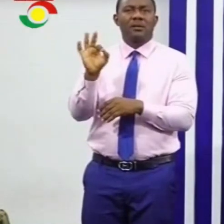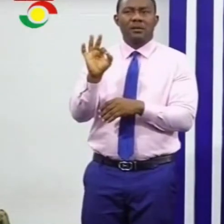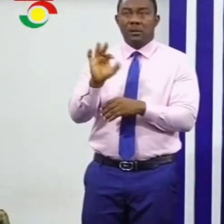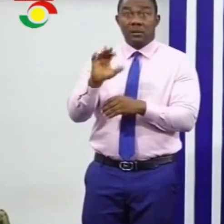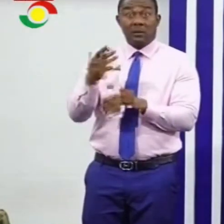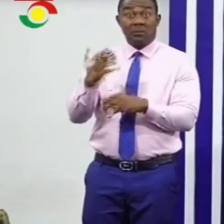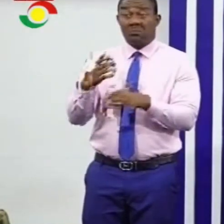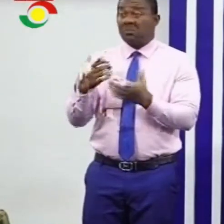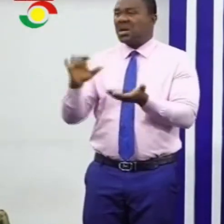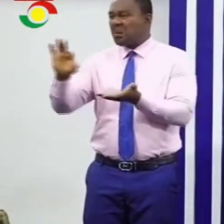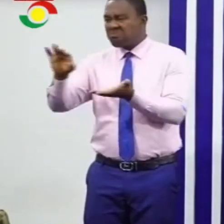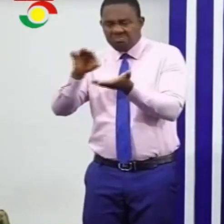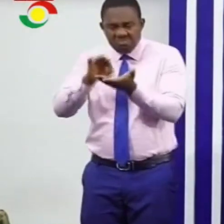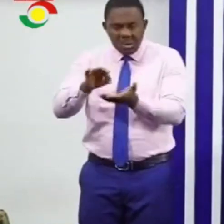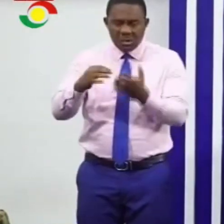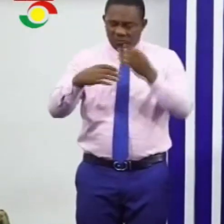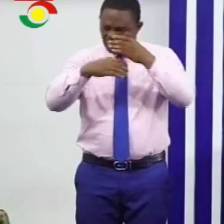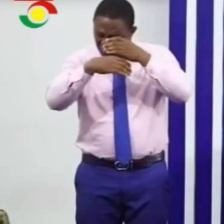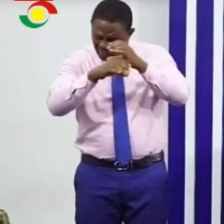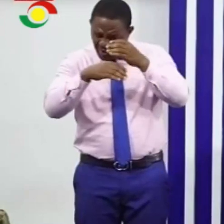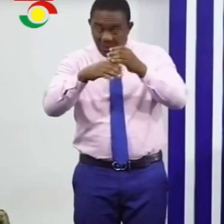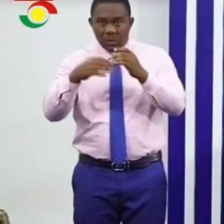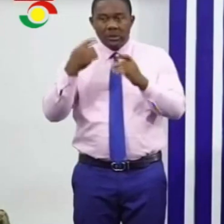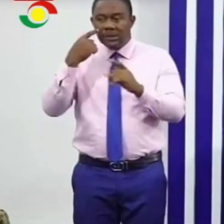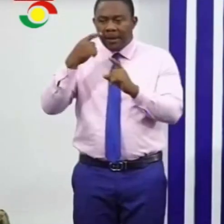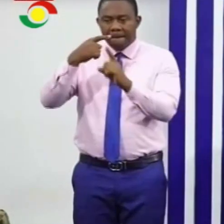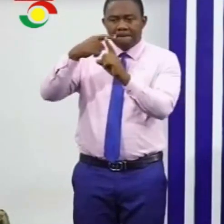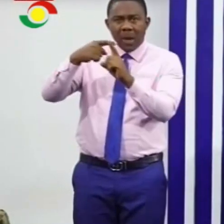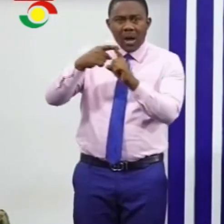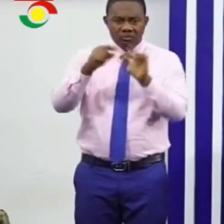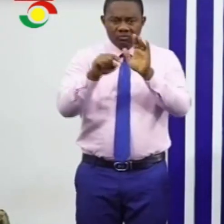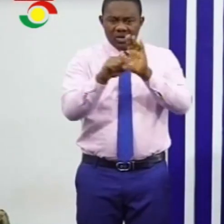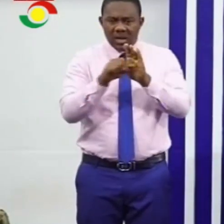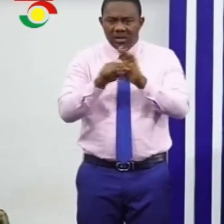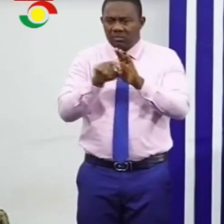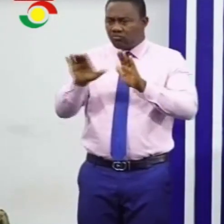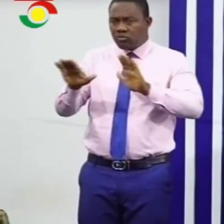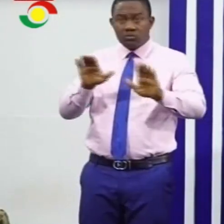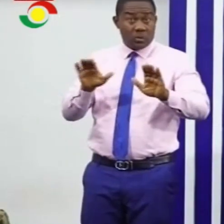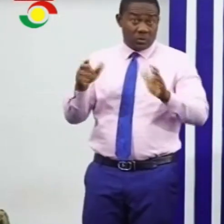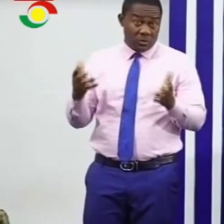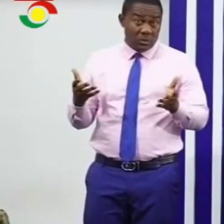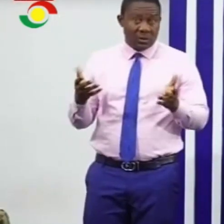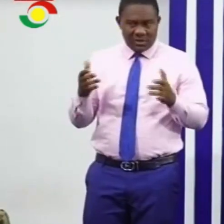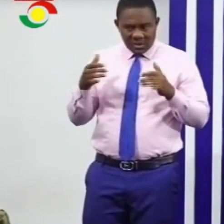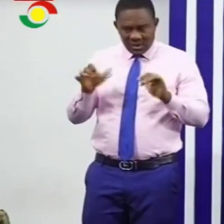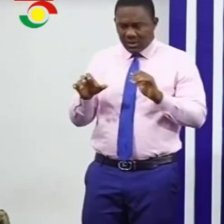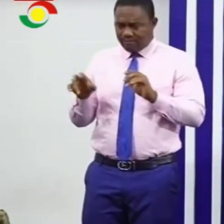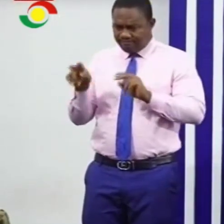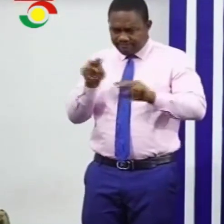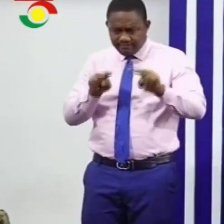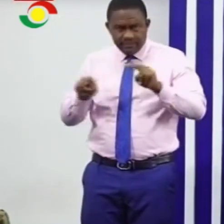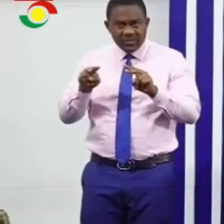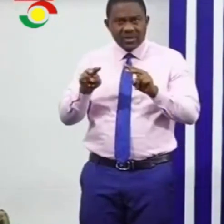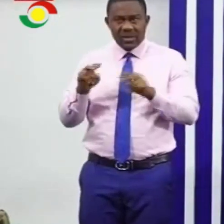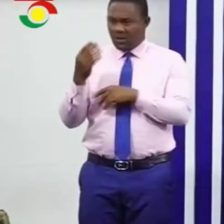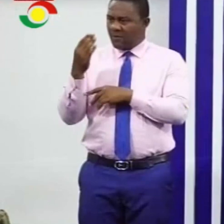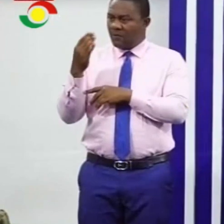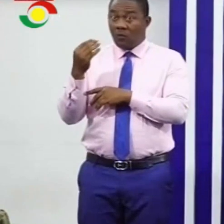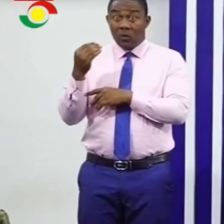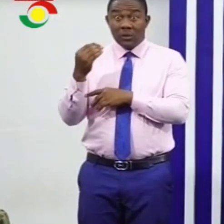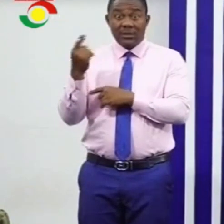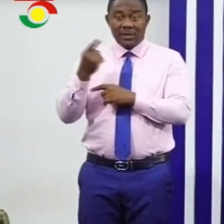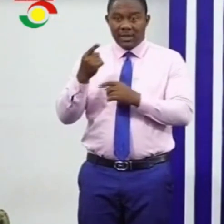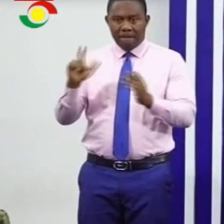samples, we have got those positive, and those negative are still in hotels observing the mandatory 14-day